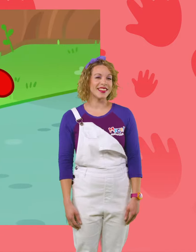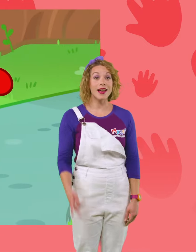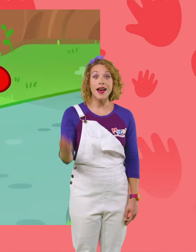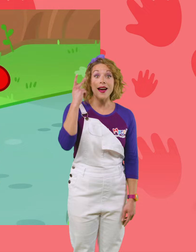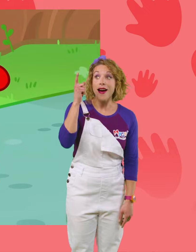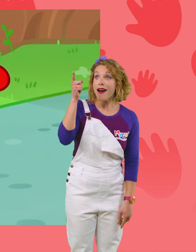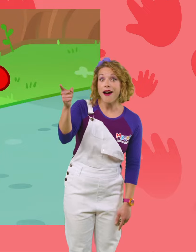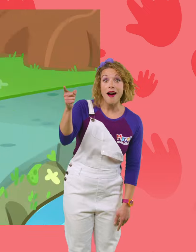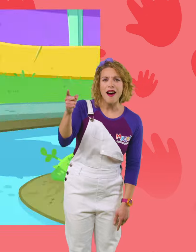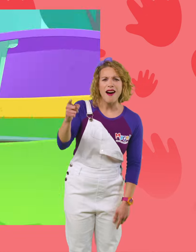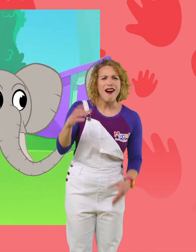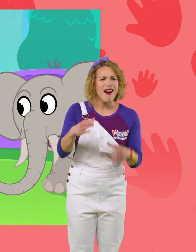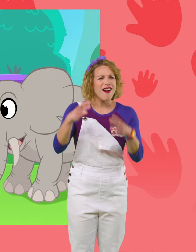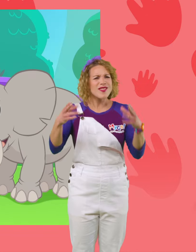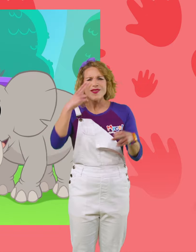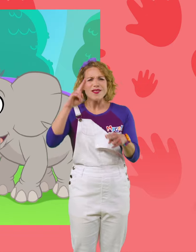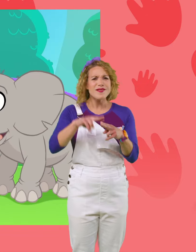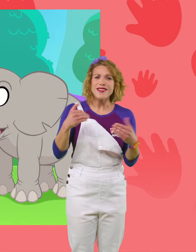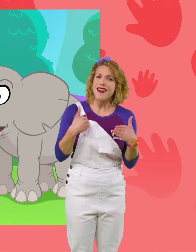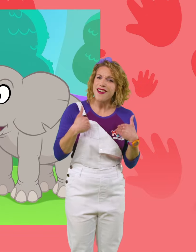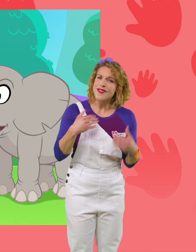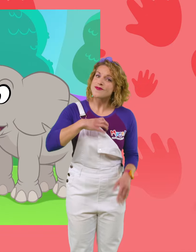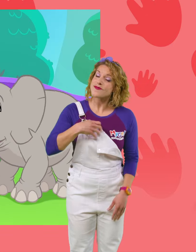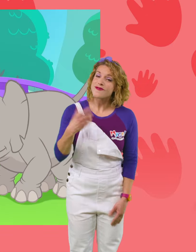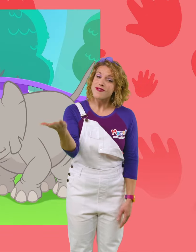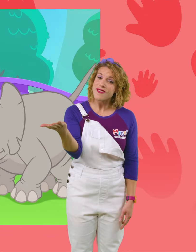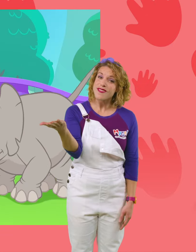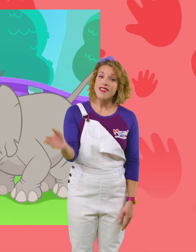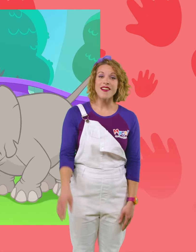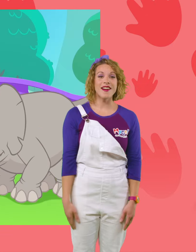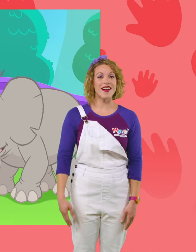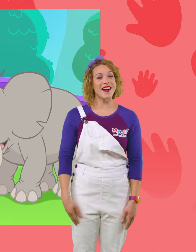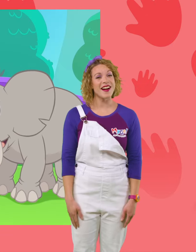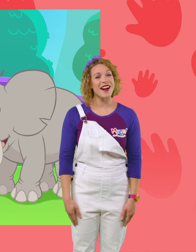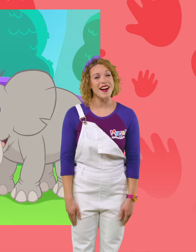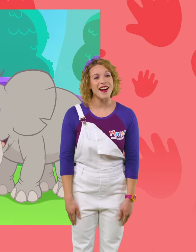Look at how much fun they're having, Morphle!